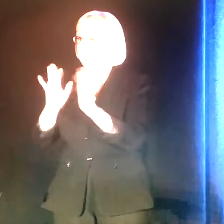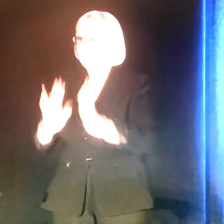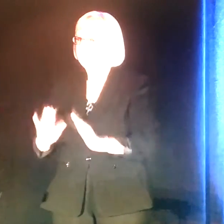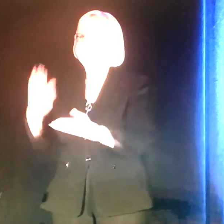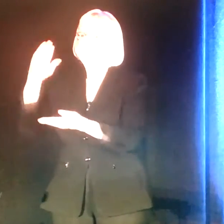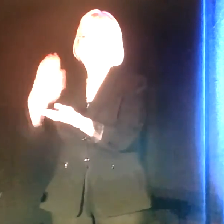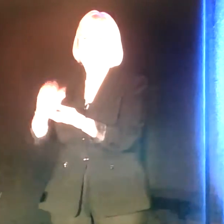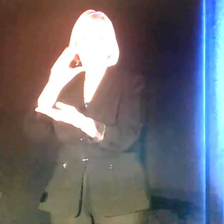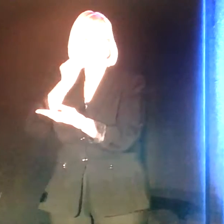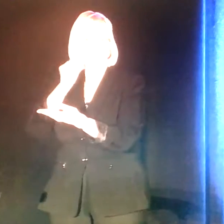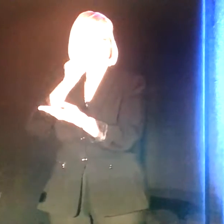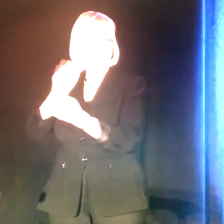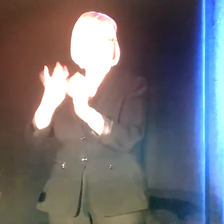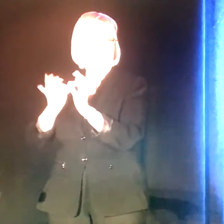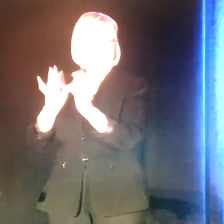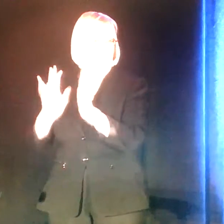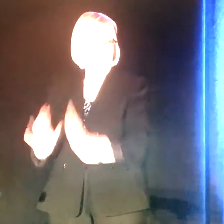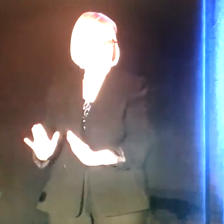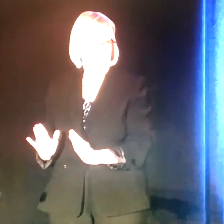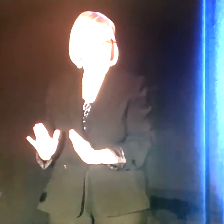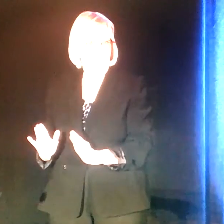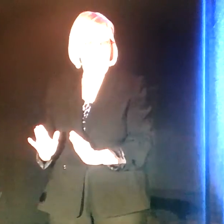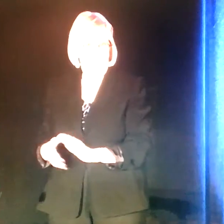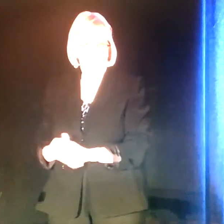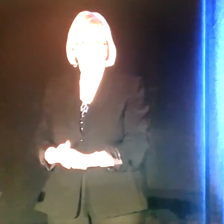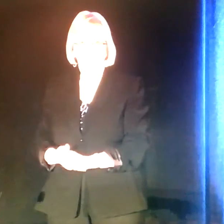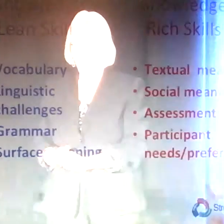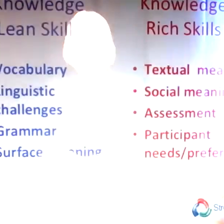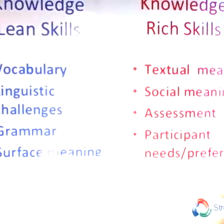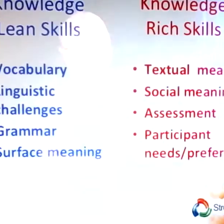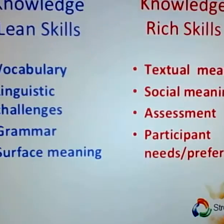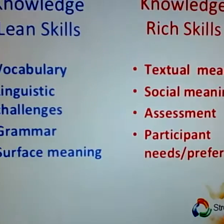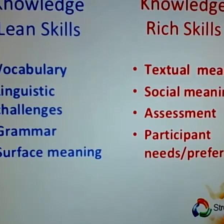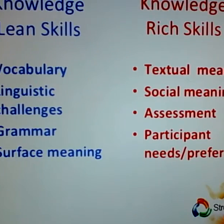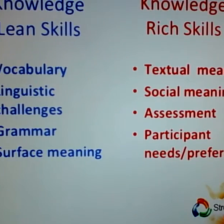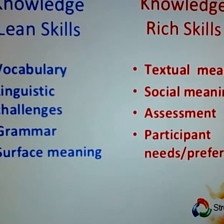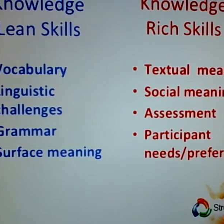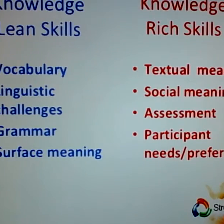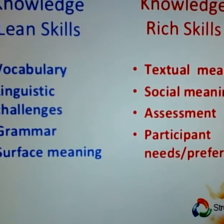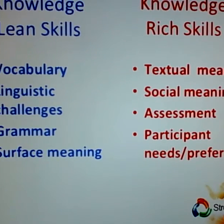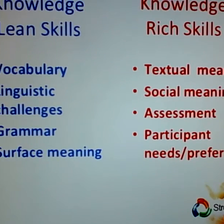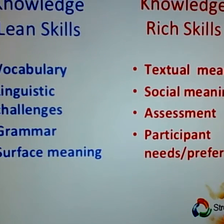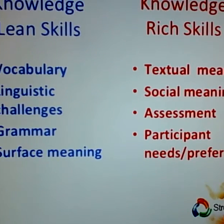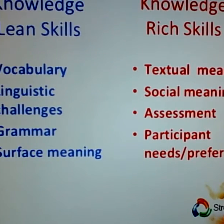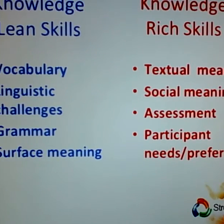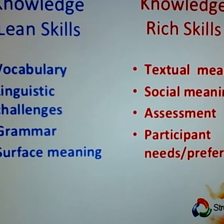compared to new interpreters who have a limited, less amount of skilled or interpreting experiences.